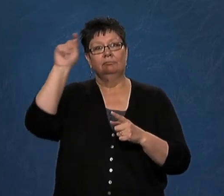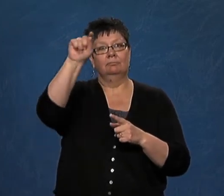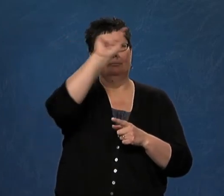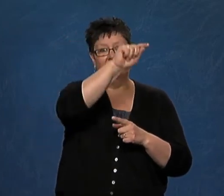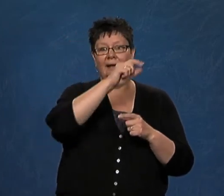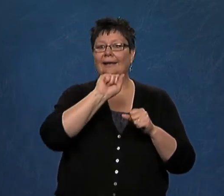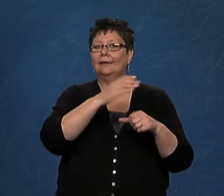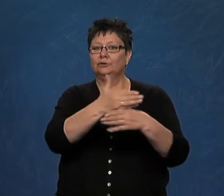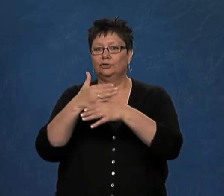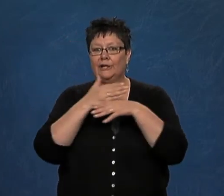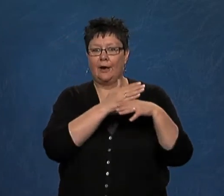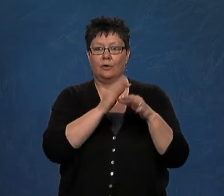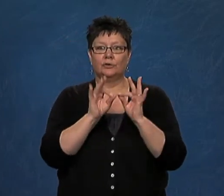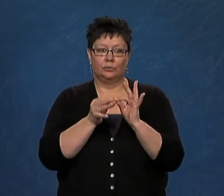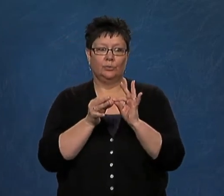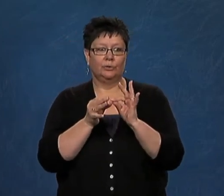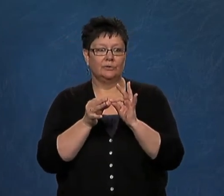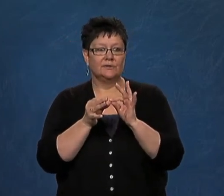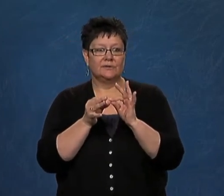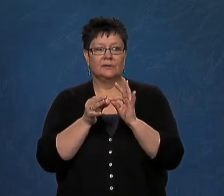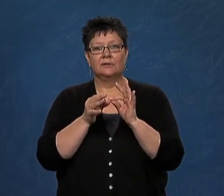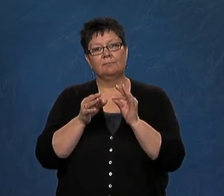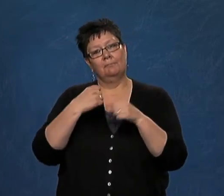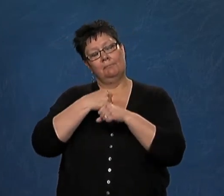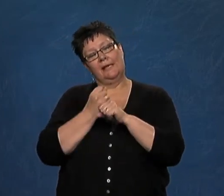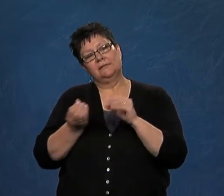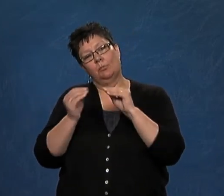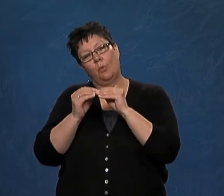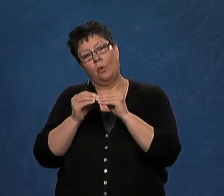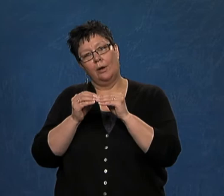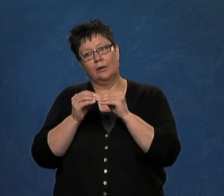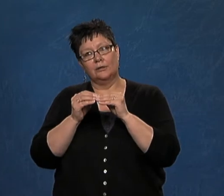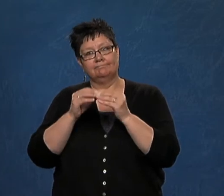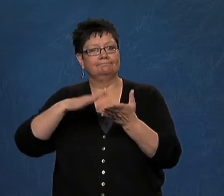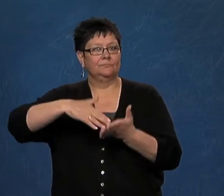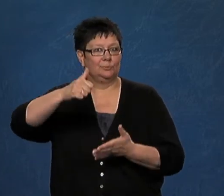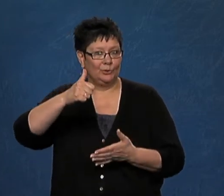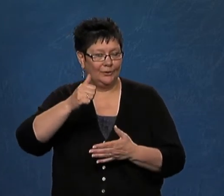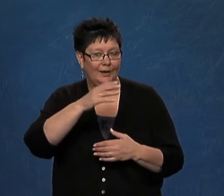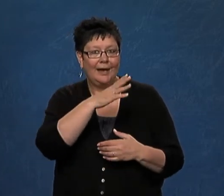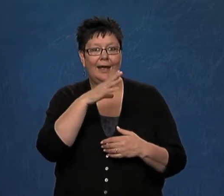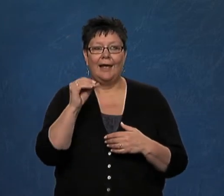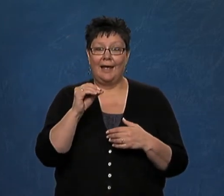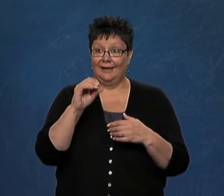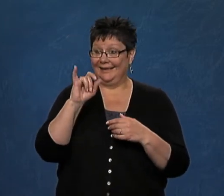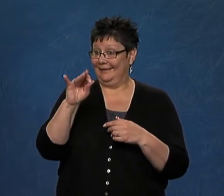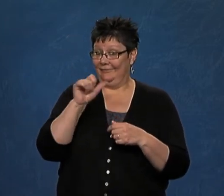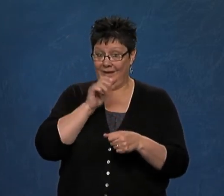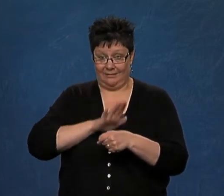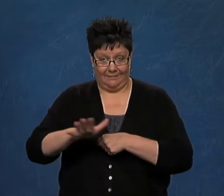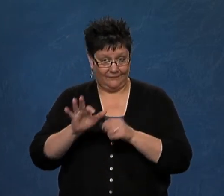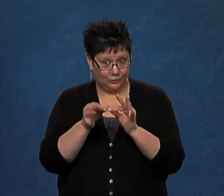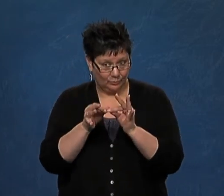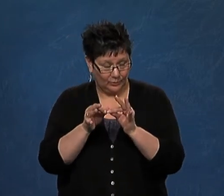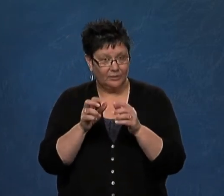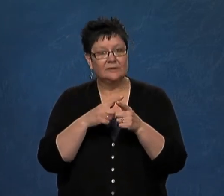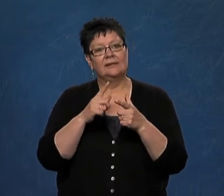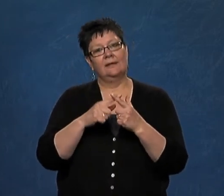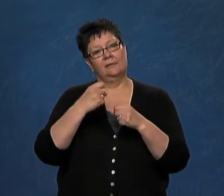and remote, you can share the interpreting through a call center. Ends up being less expensive. And if you don't have